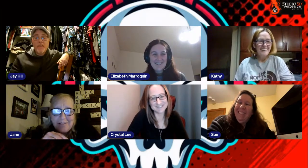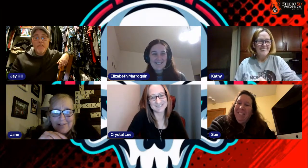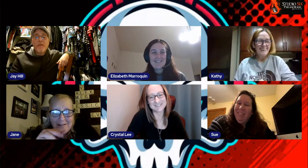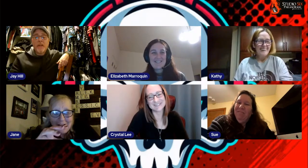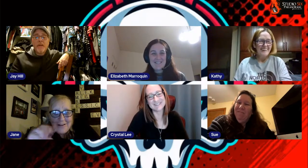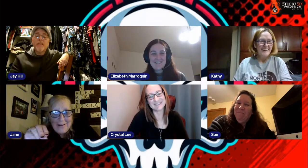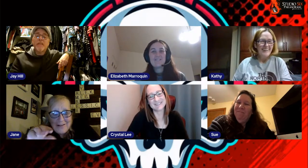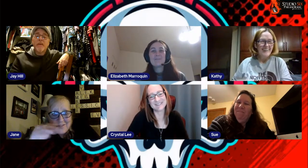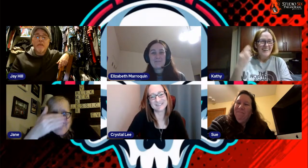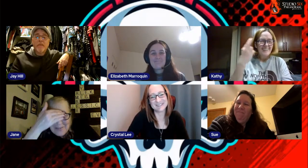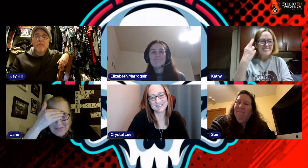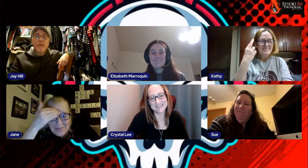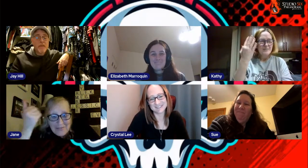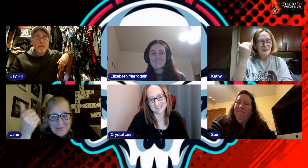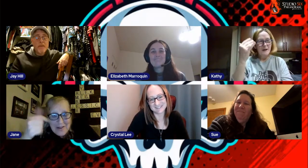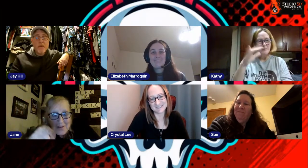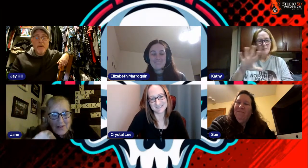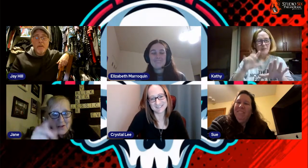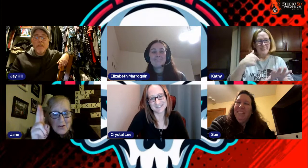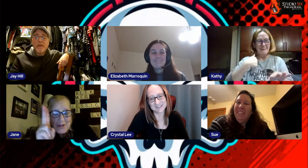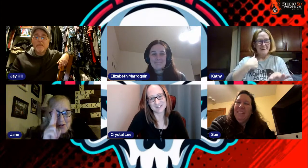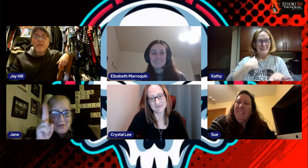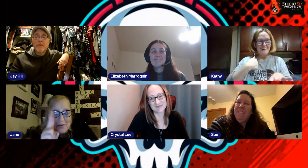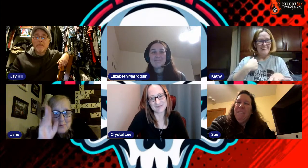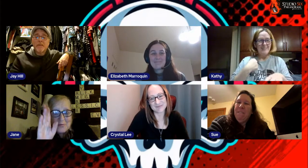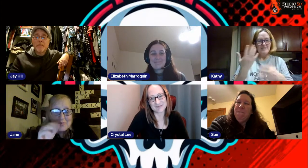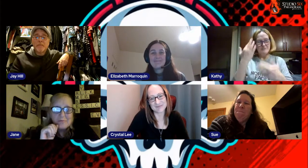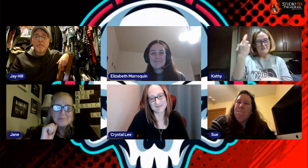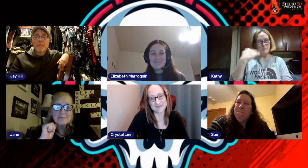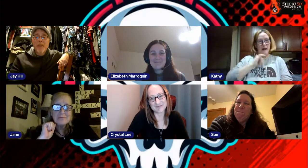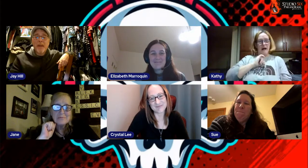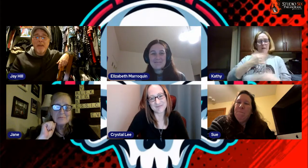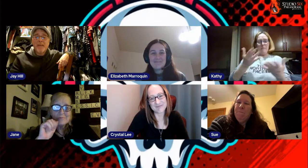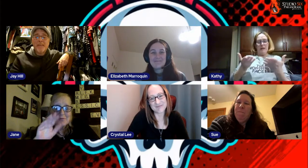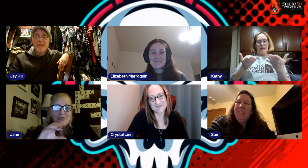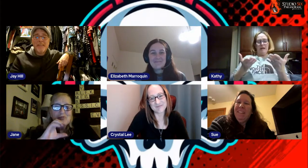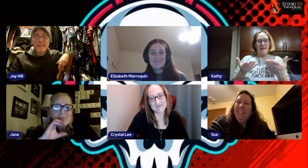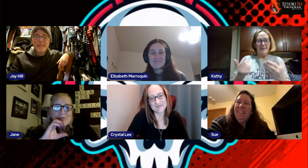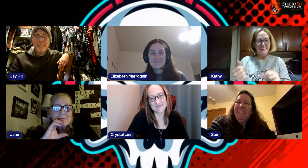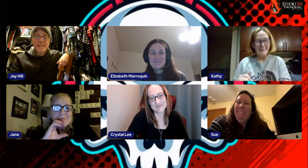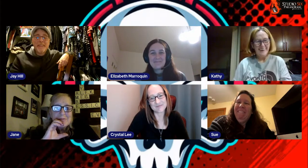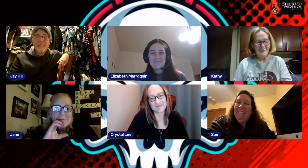why you're doing this. So there's a reason why you're here. So, you know.